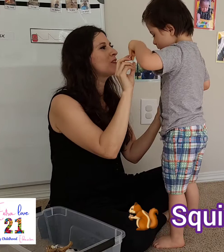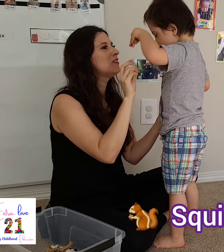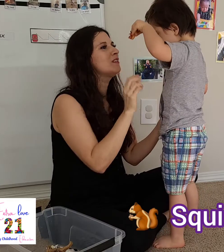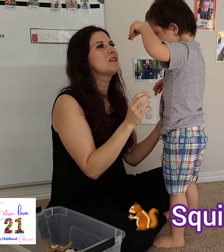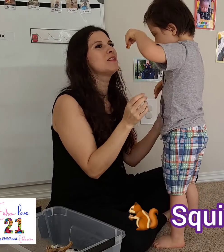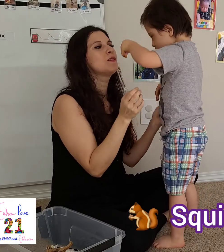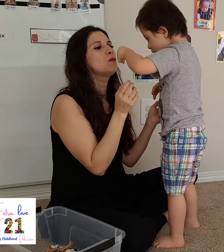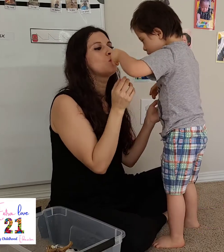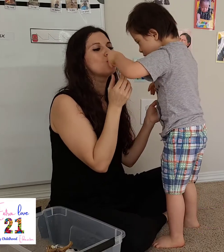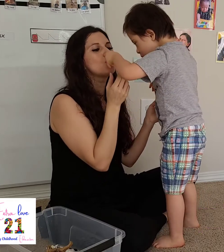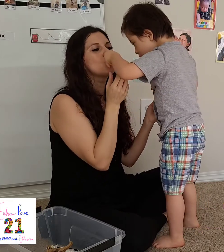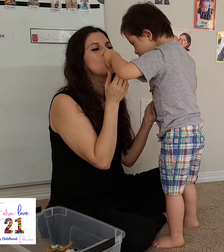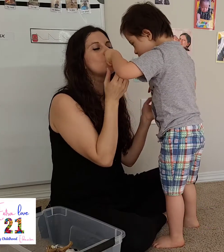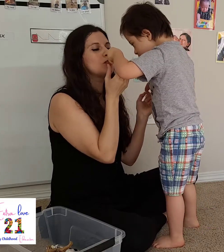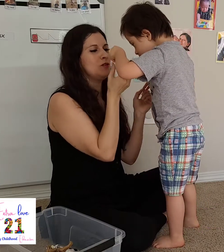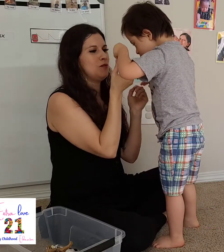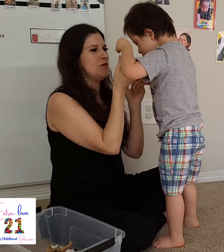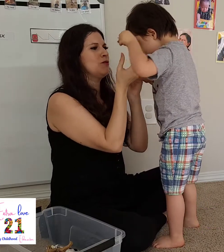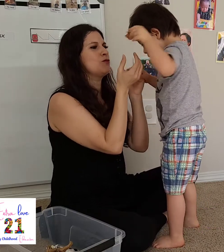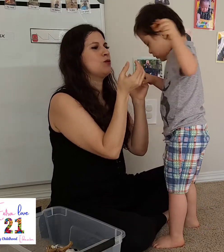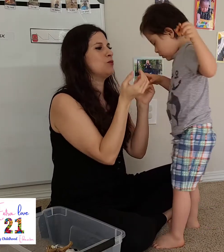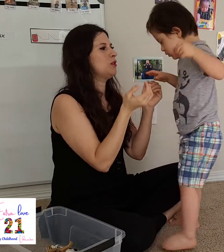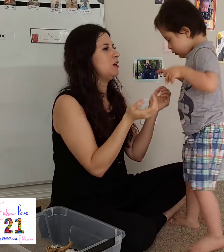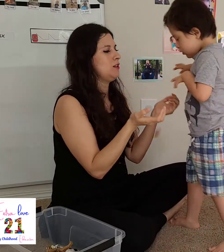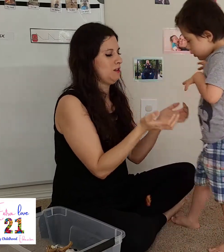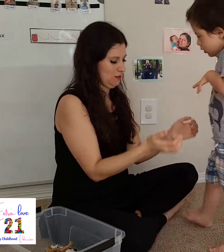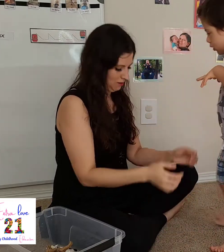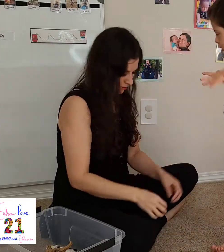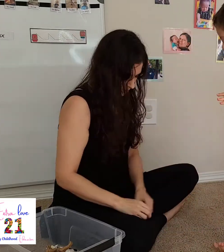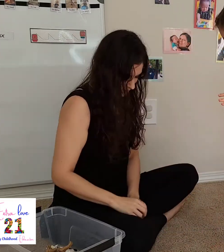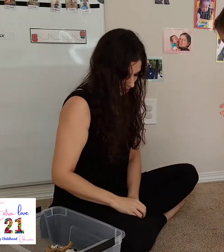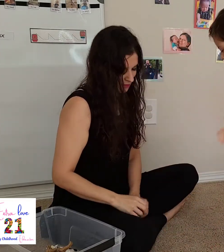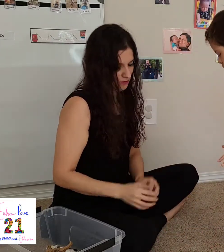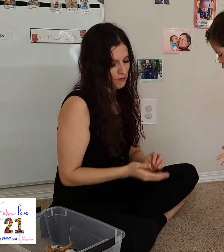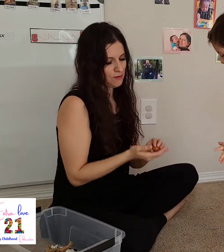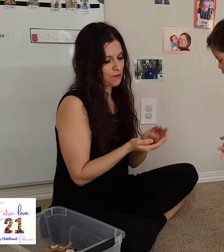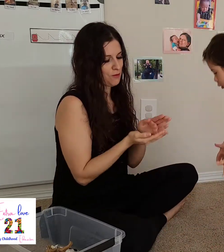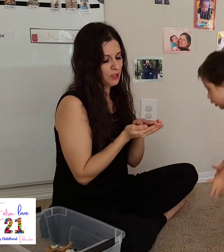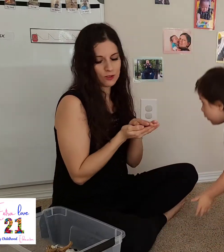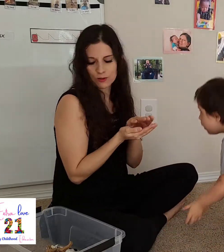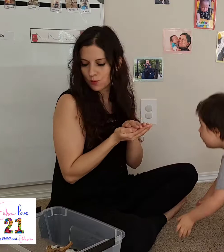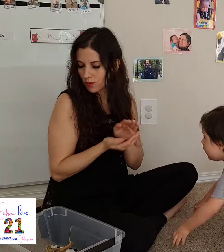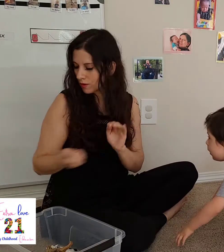Squirrel. Oh. It's so tiny. Oh. Little squirrel.